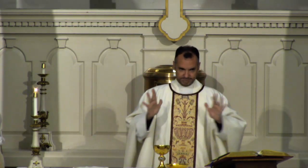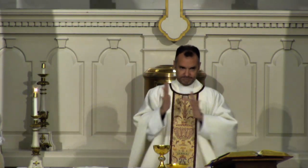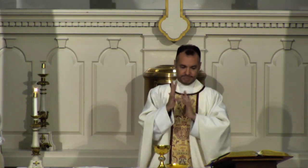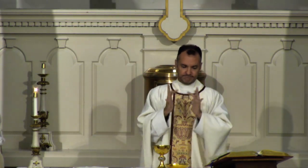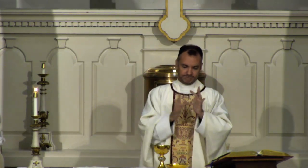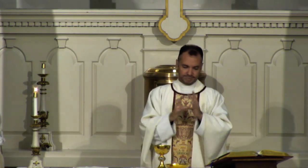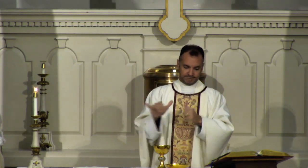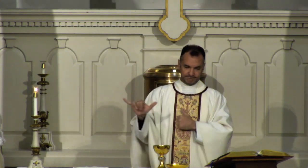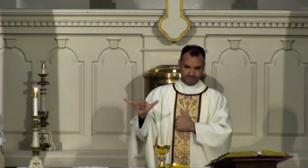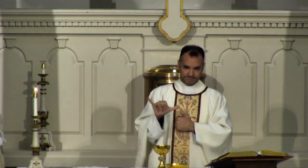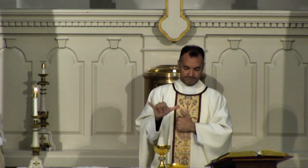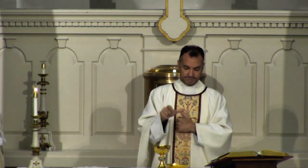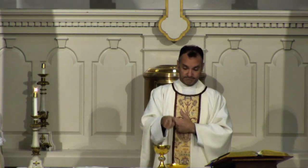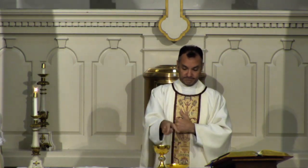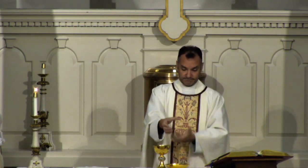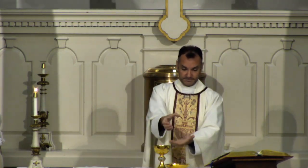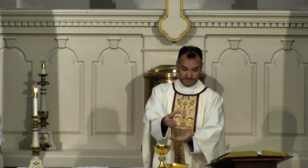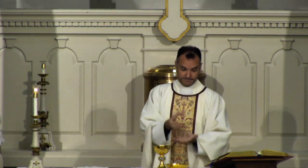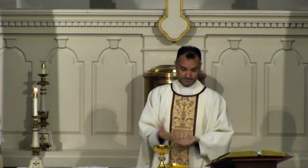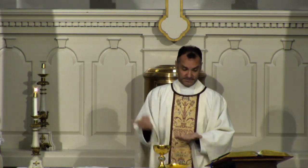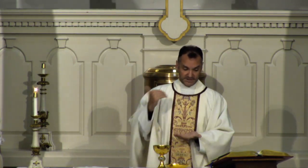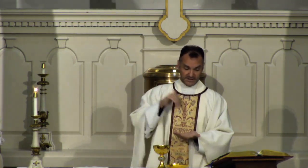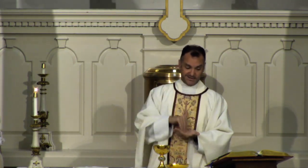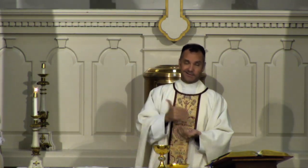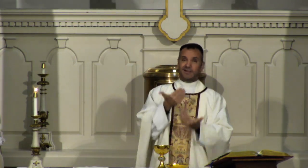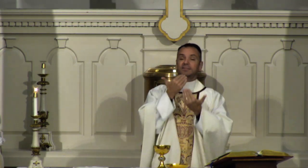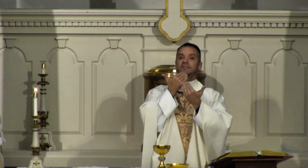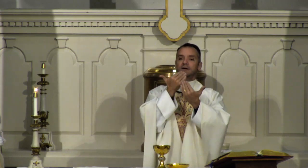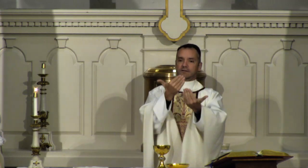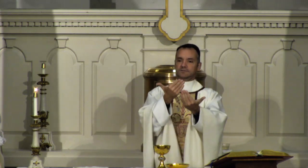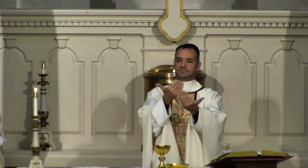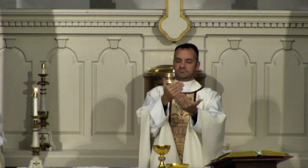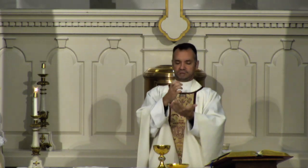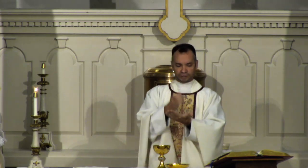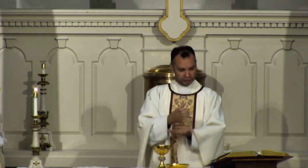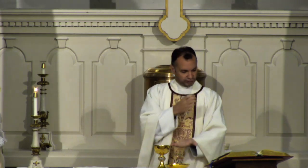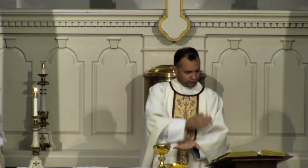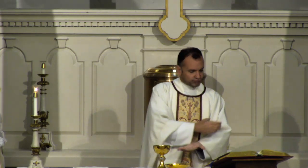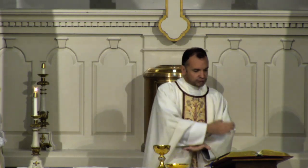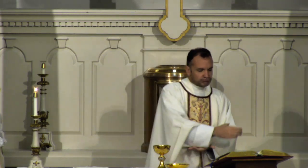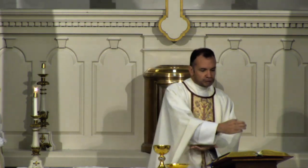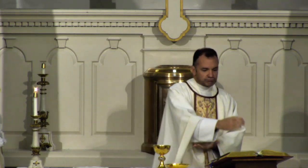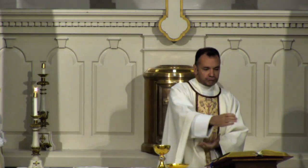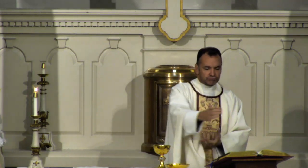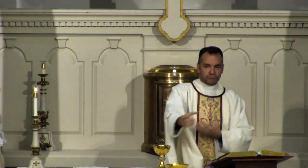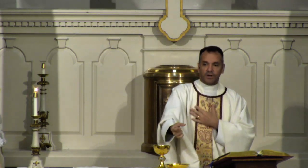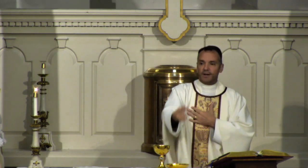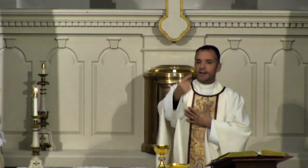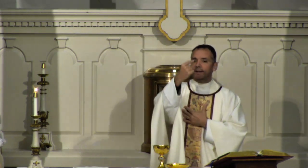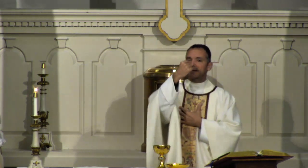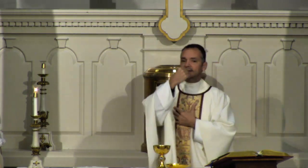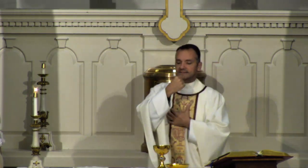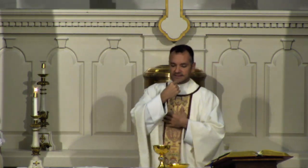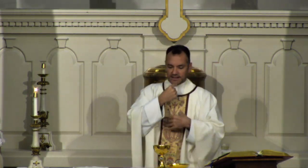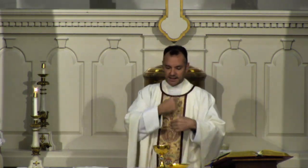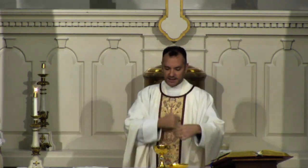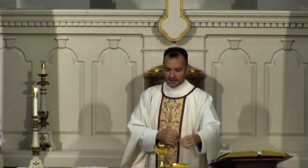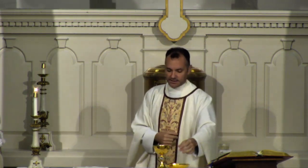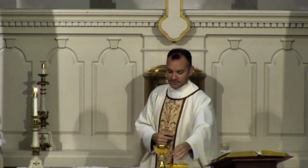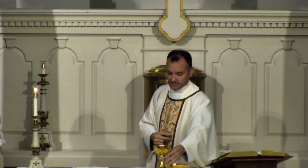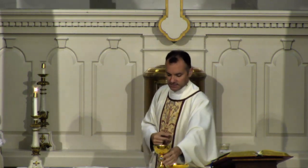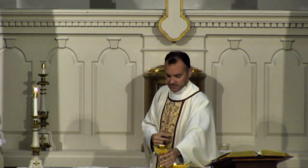In a similar way, when supper was ended, he took the chalice, and once more giving thanks, he gave it to his disciples,